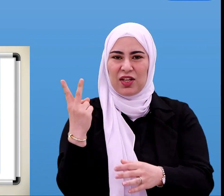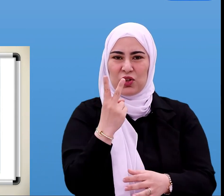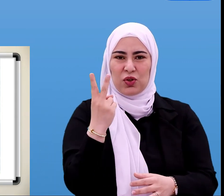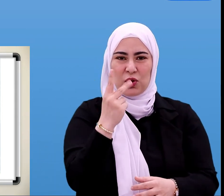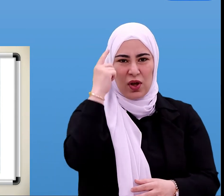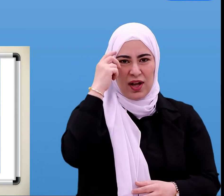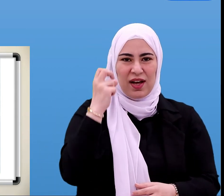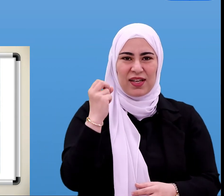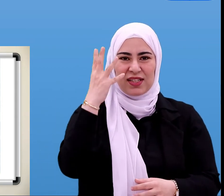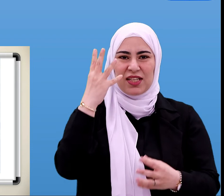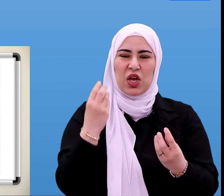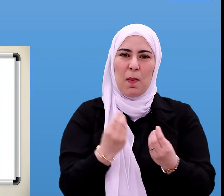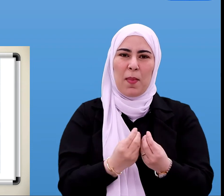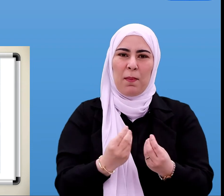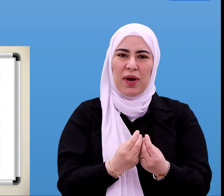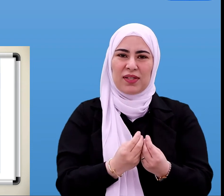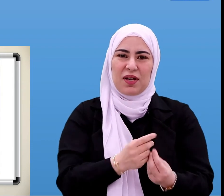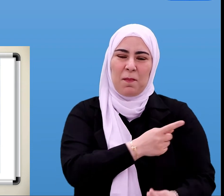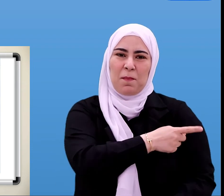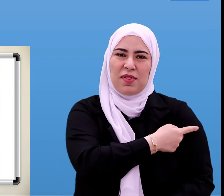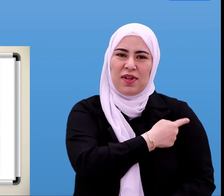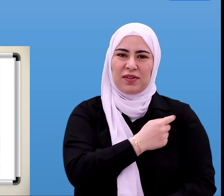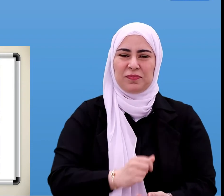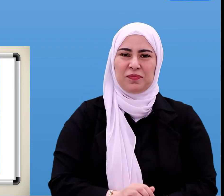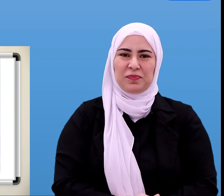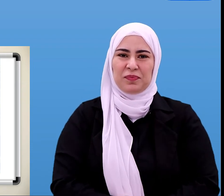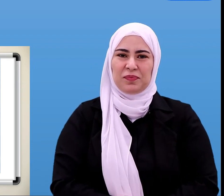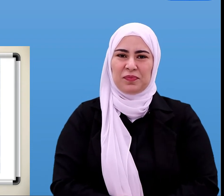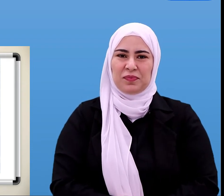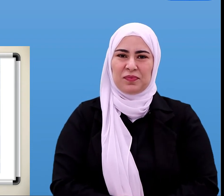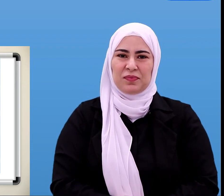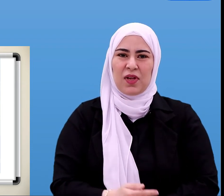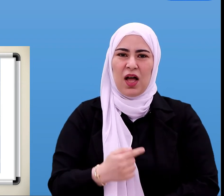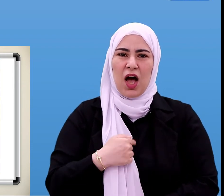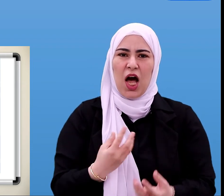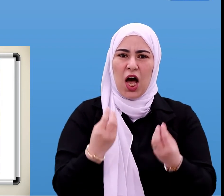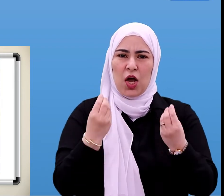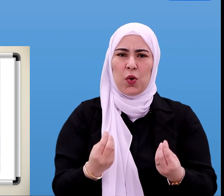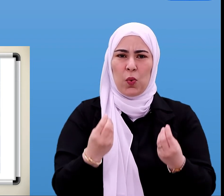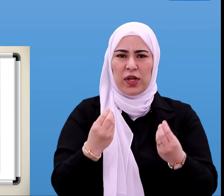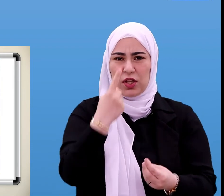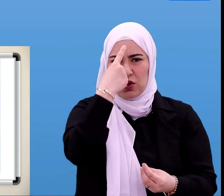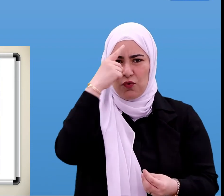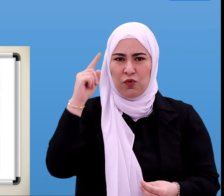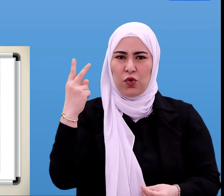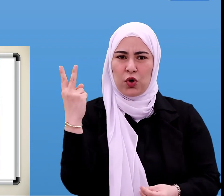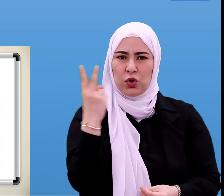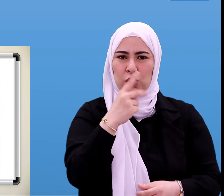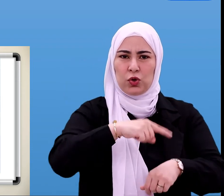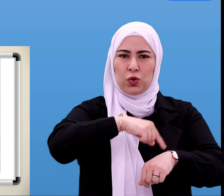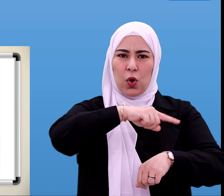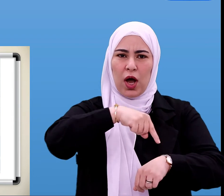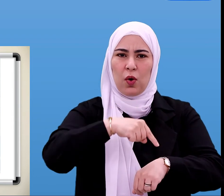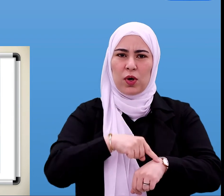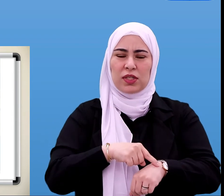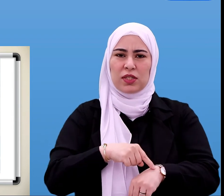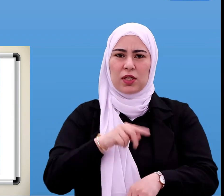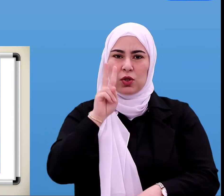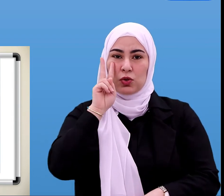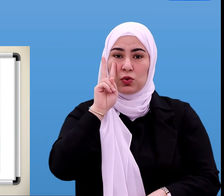two things together. For example, when you say, I waited for 2 hours to see the doctor. So you are